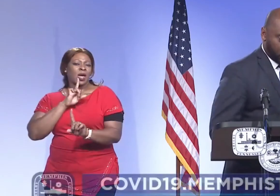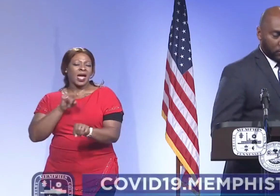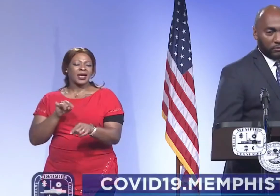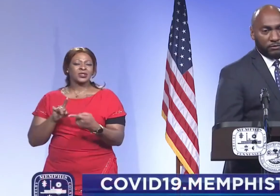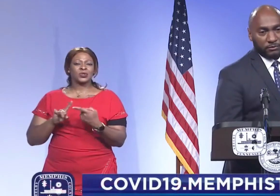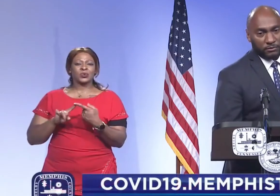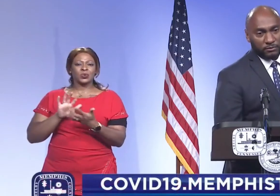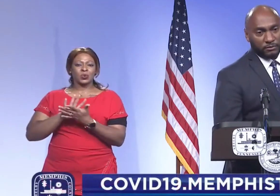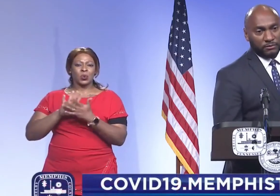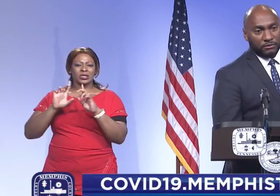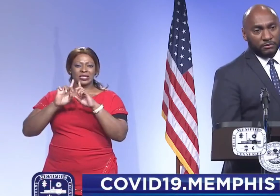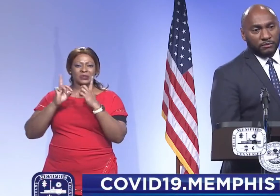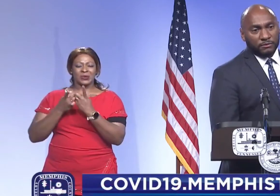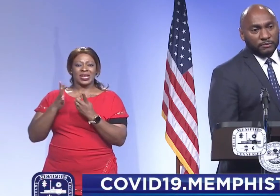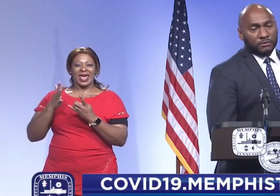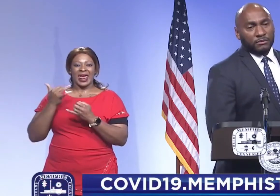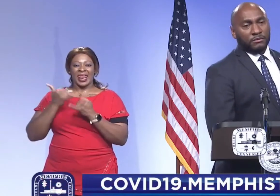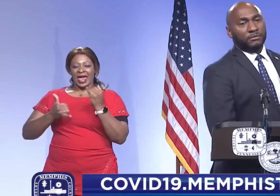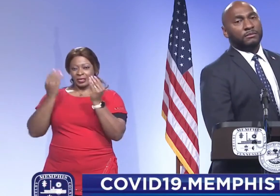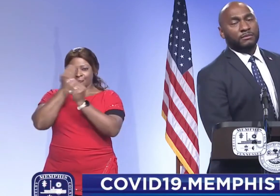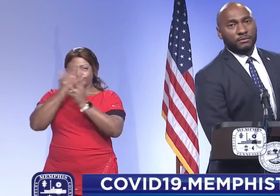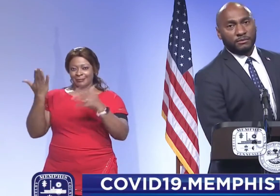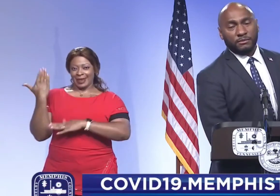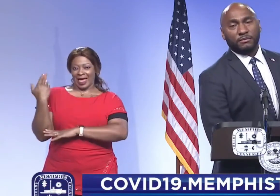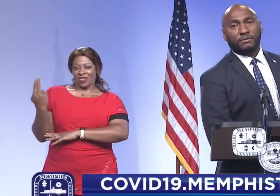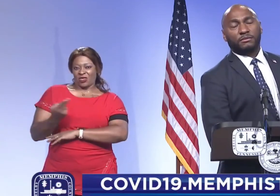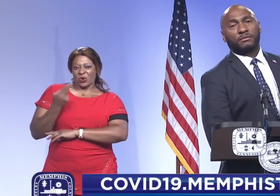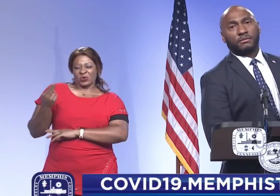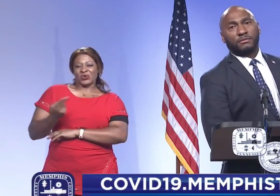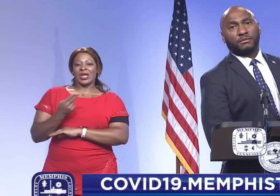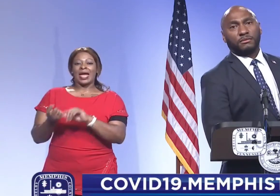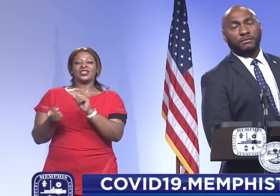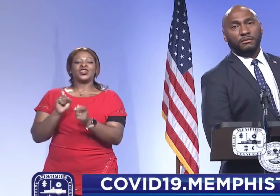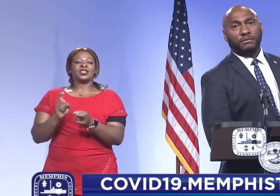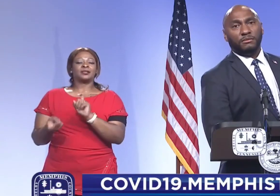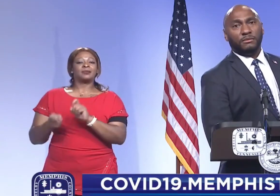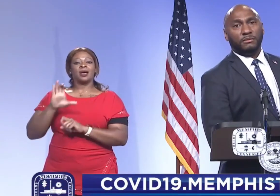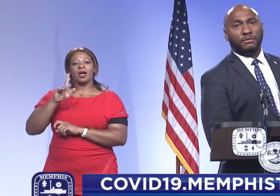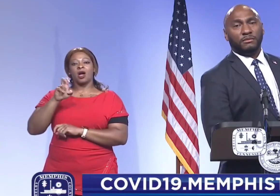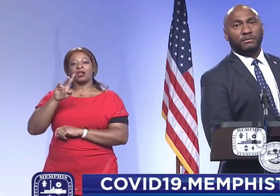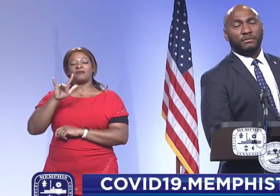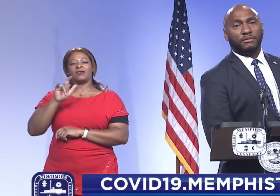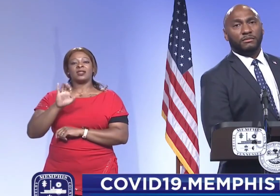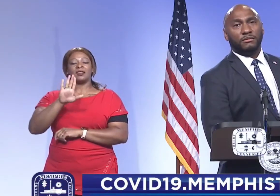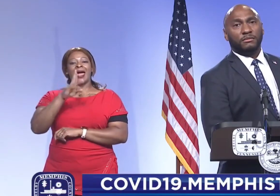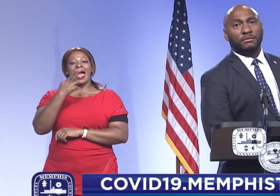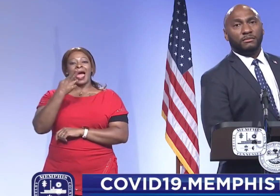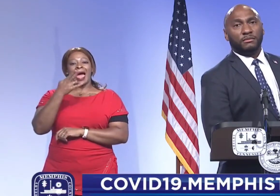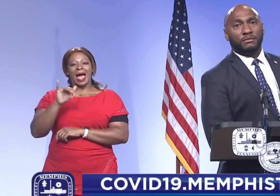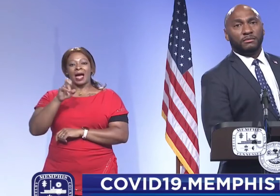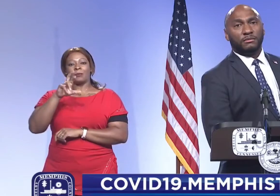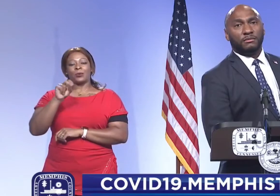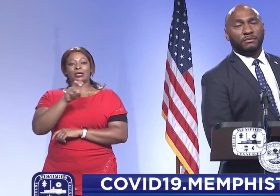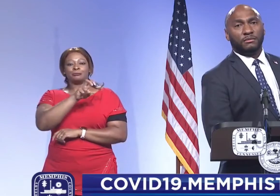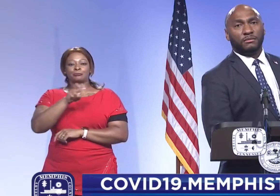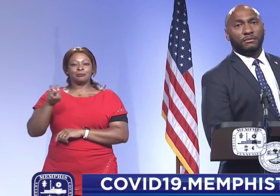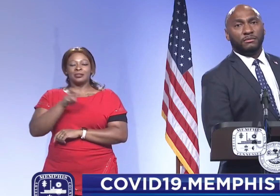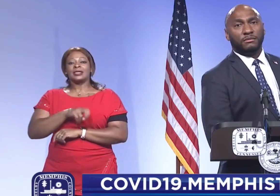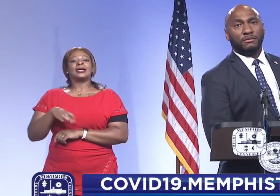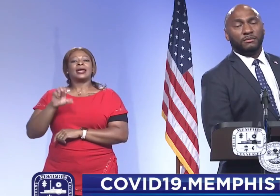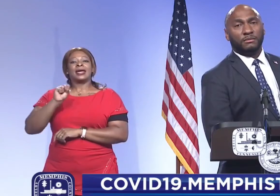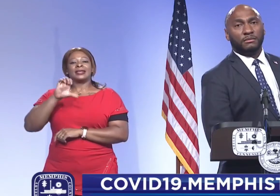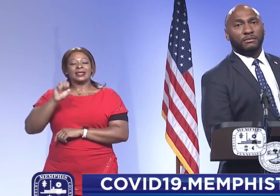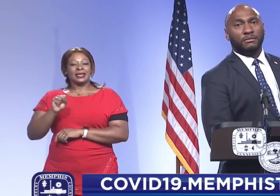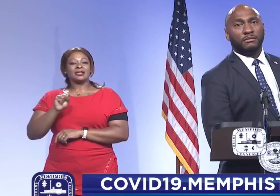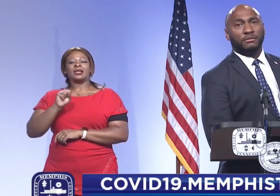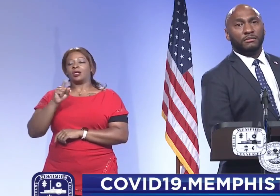the school district since our last briefing on Thursday, doing some adjustments, Collierville going to the hybrid model, SCS going all virtual for the time